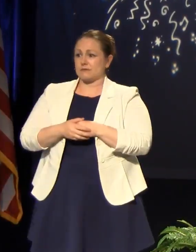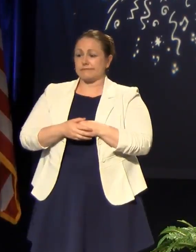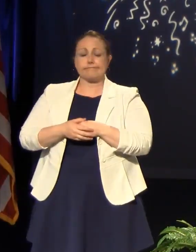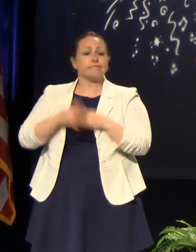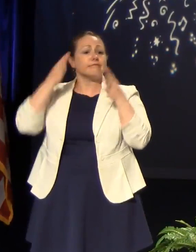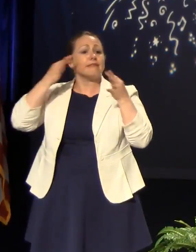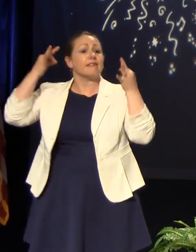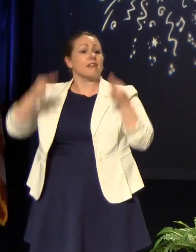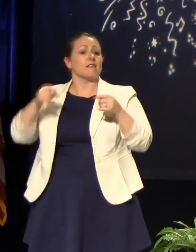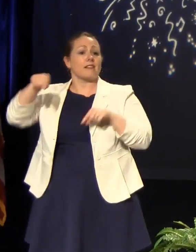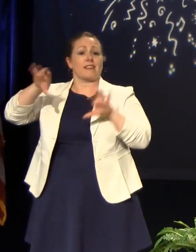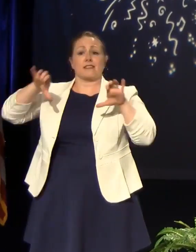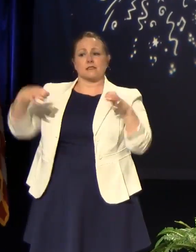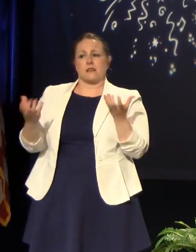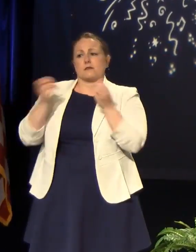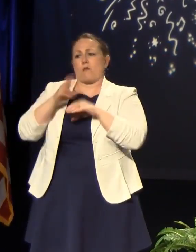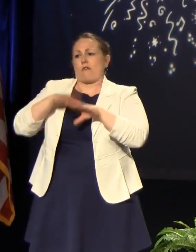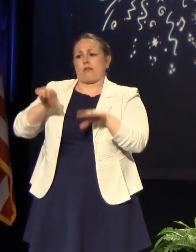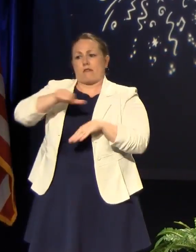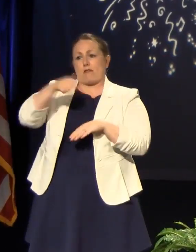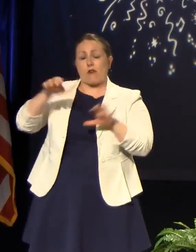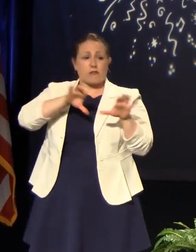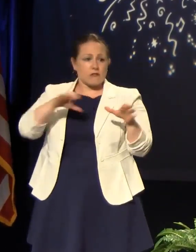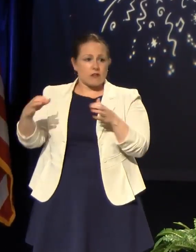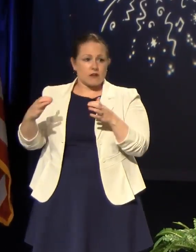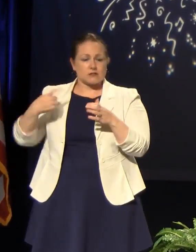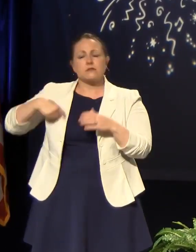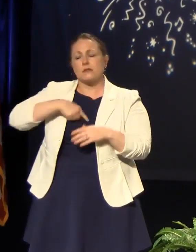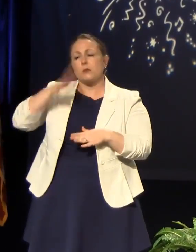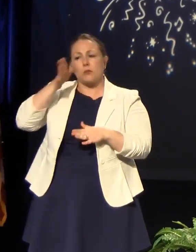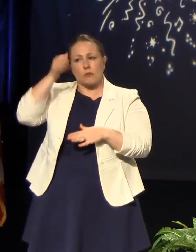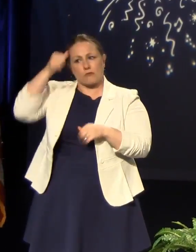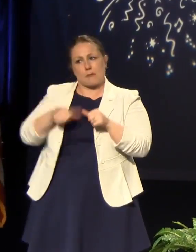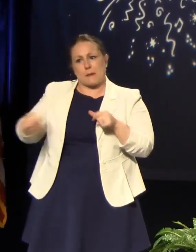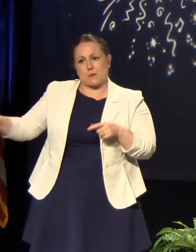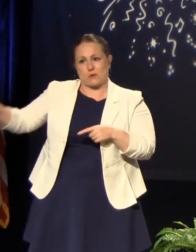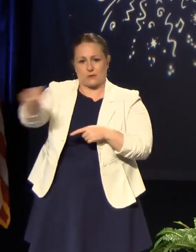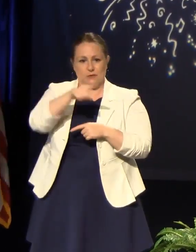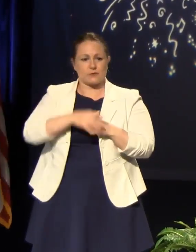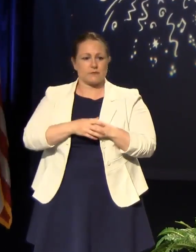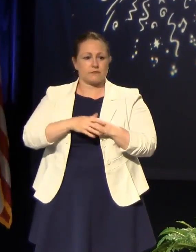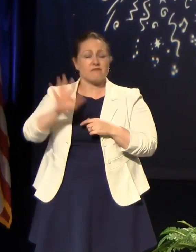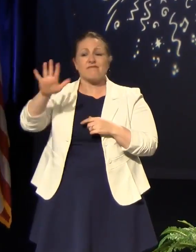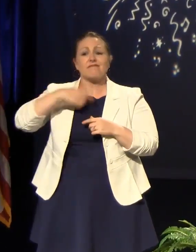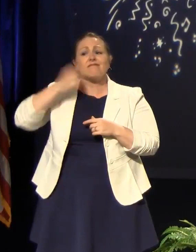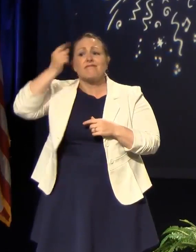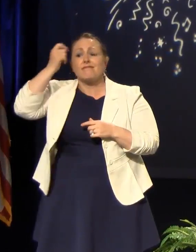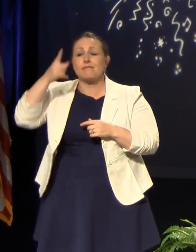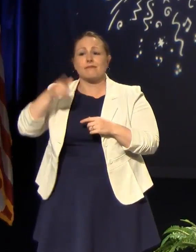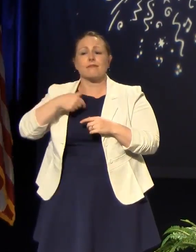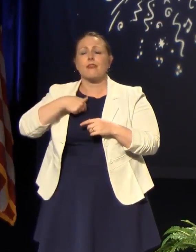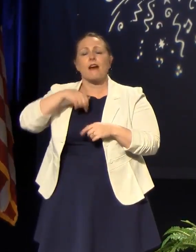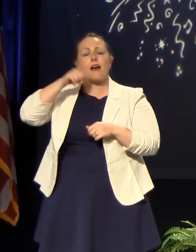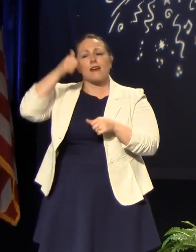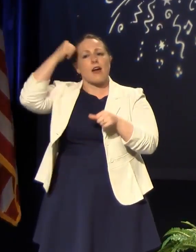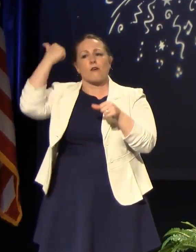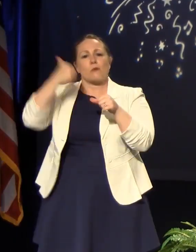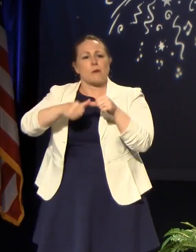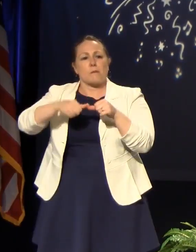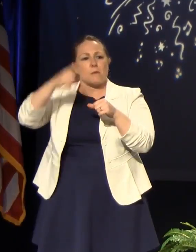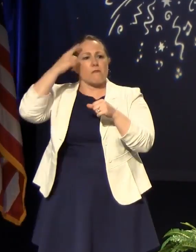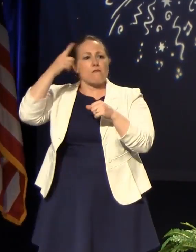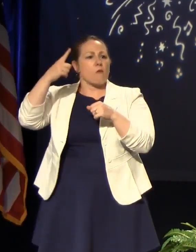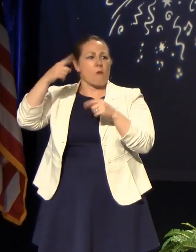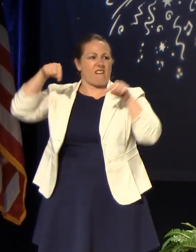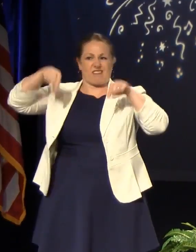any graduating class before it, will always be remembered. I would argue, however, that you will not be remembered for what happened